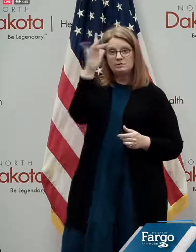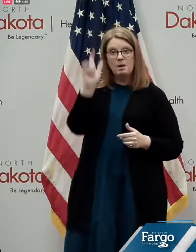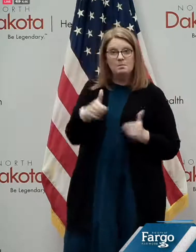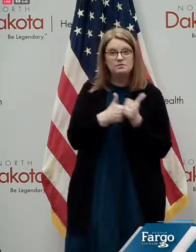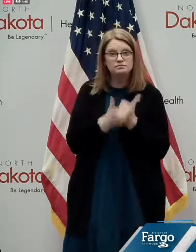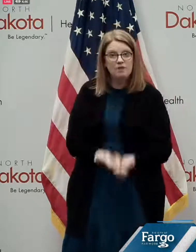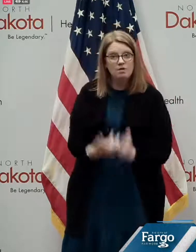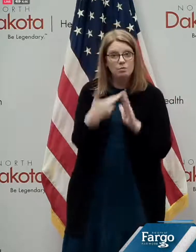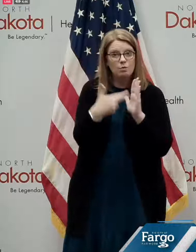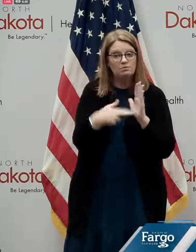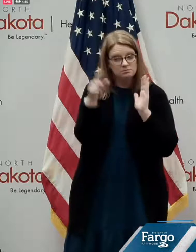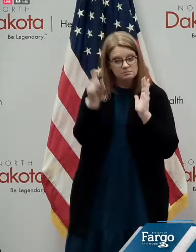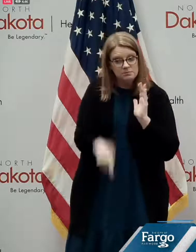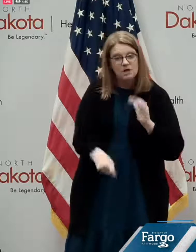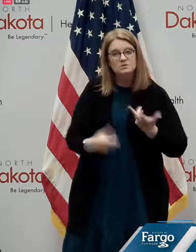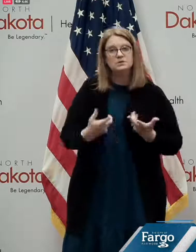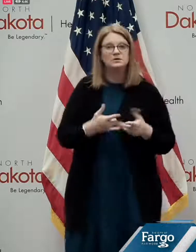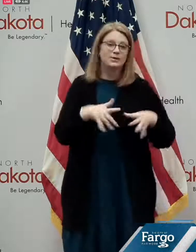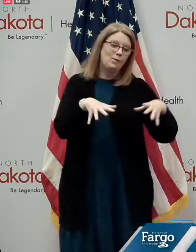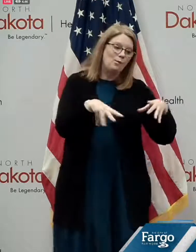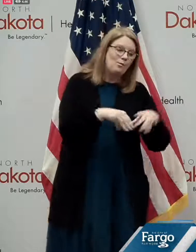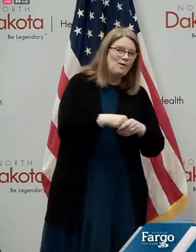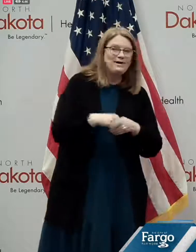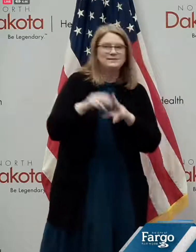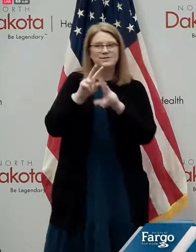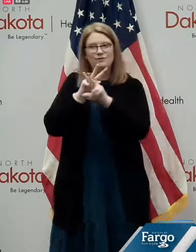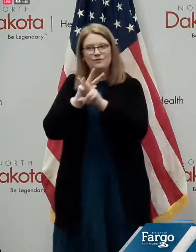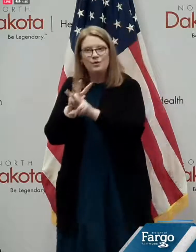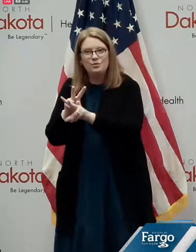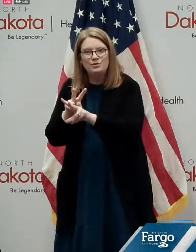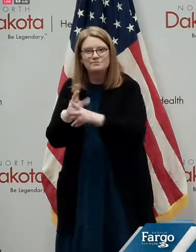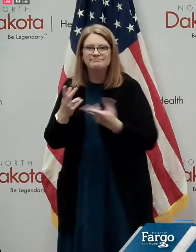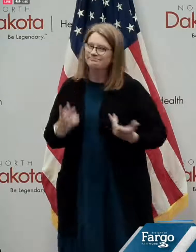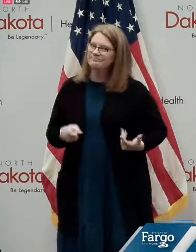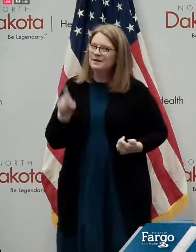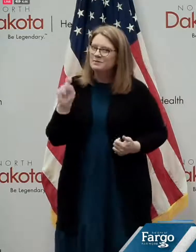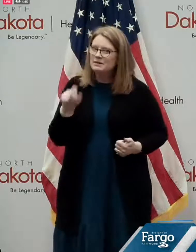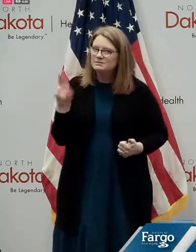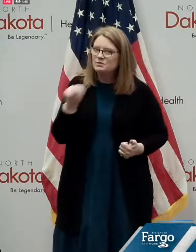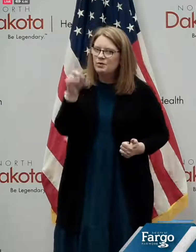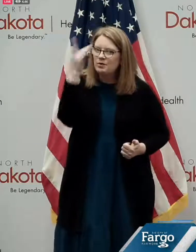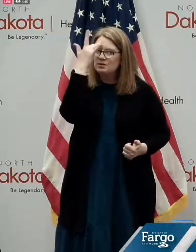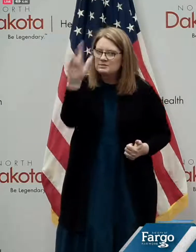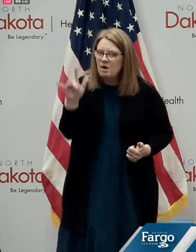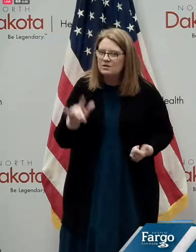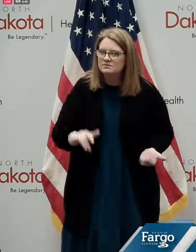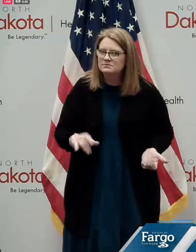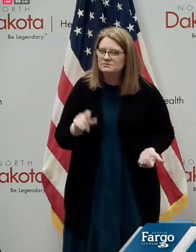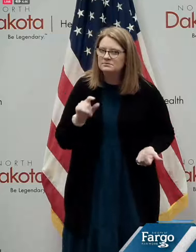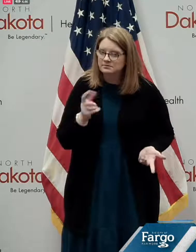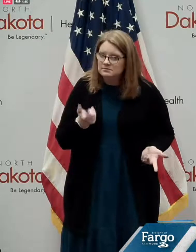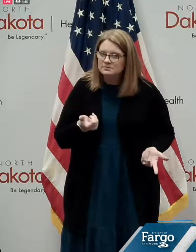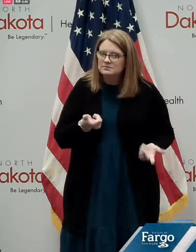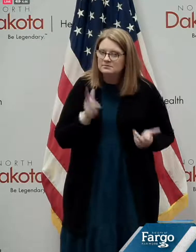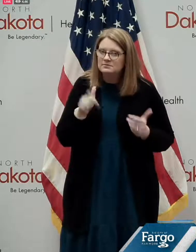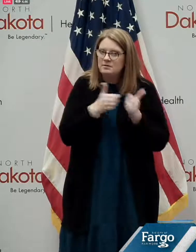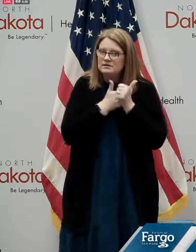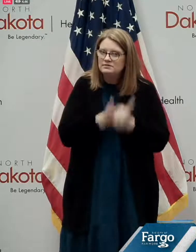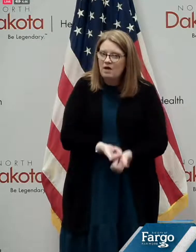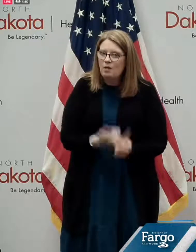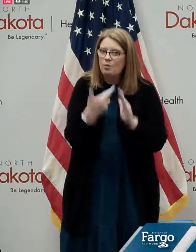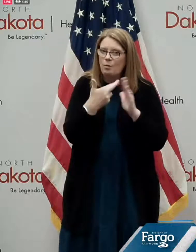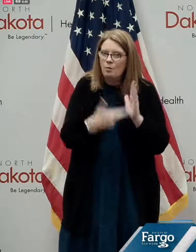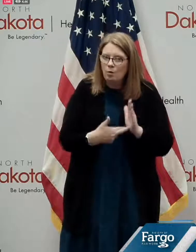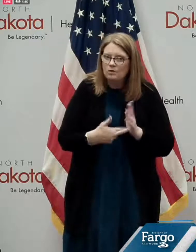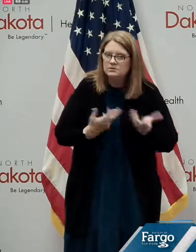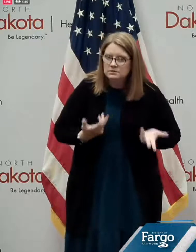able to, weddings and funerals and all those things, then we have to be North Dakota smart when we're having these. So again, not moving the goalposts.